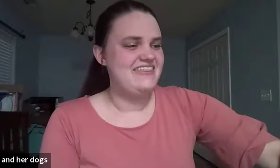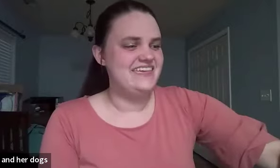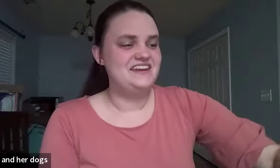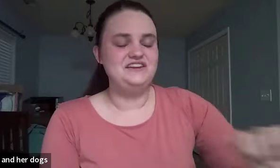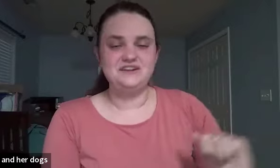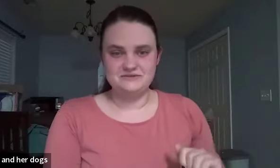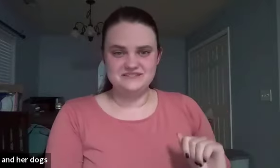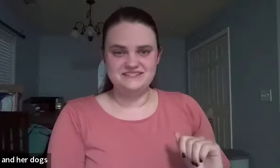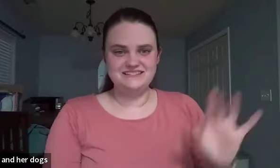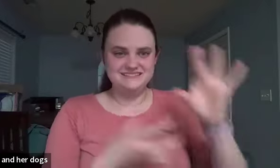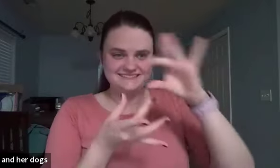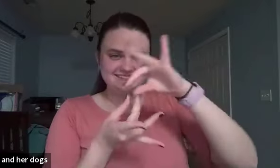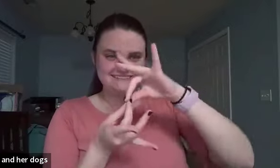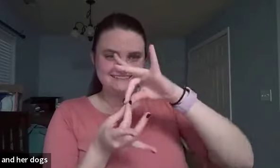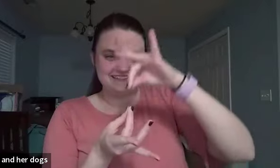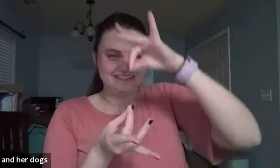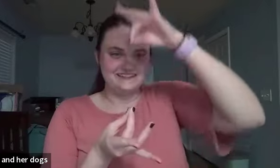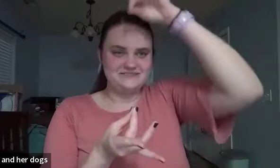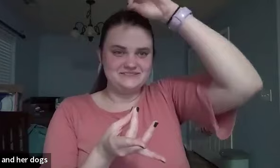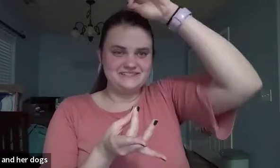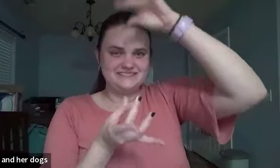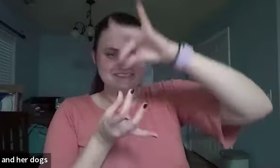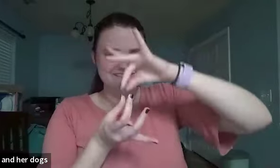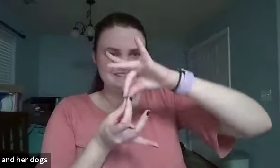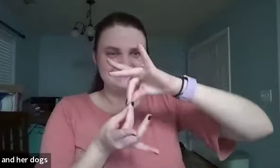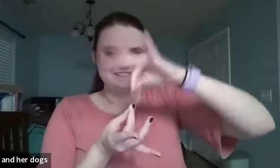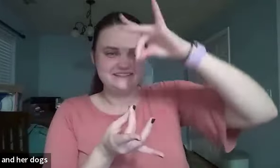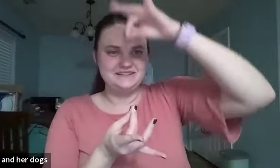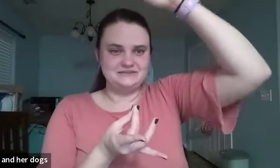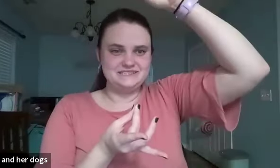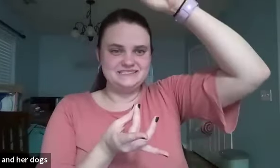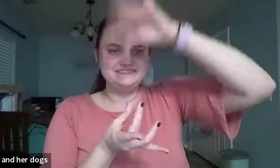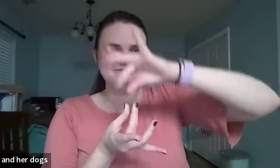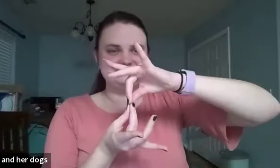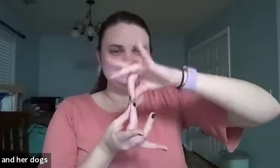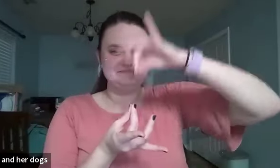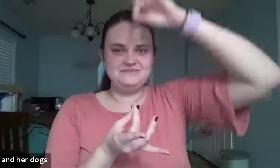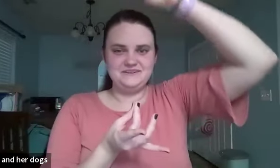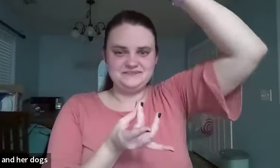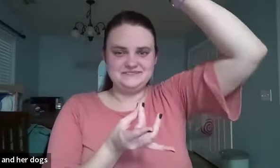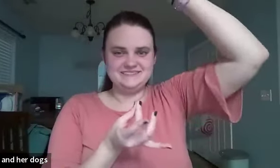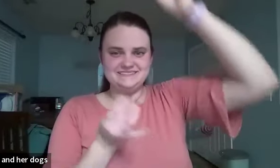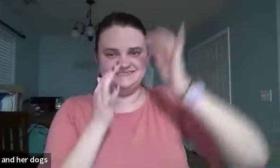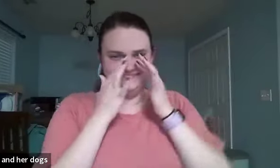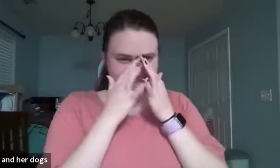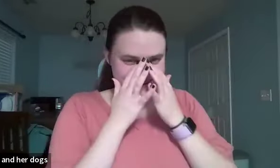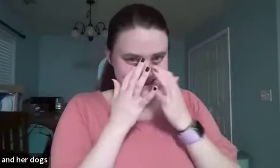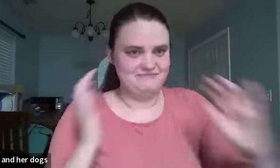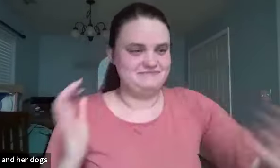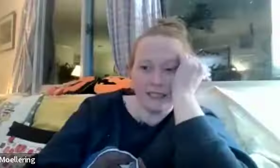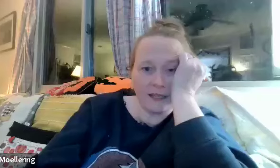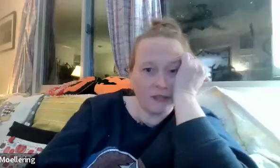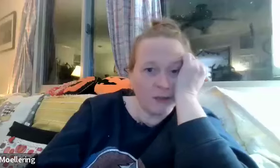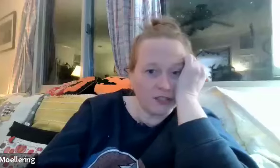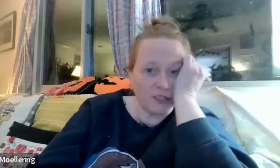And then ghost. Ghost. Ghost. Ghost. Hey, Okay. Jillian, I have a